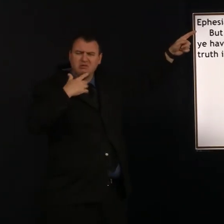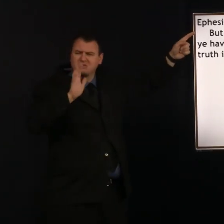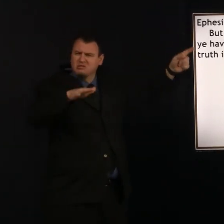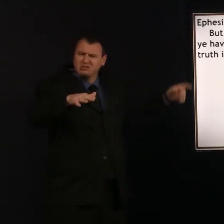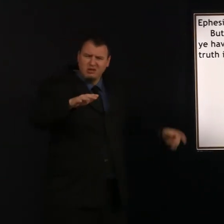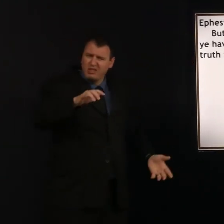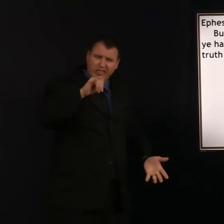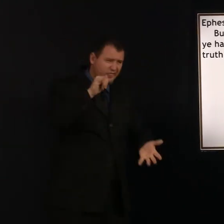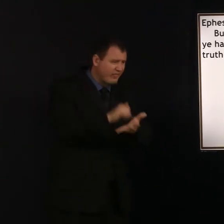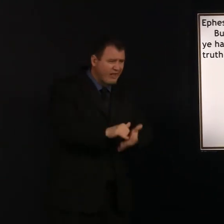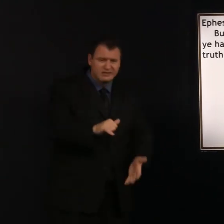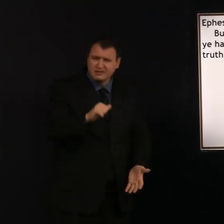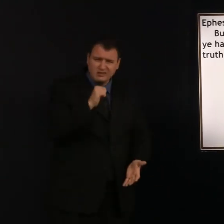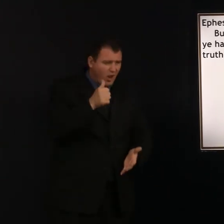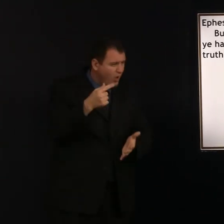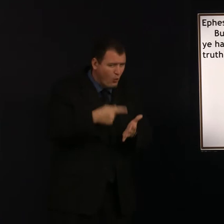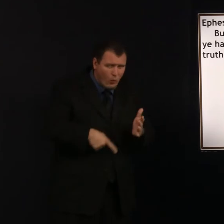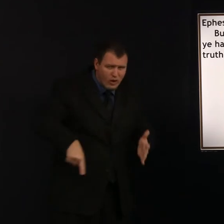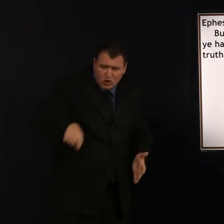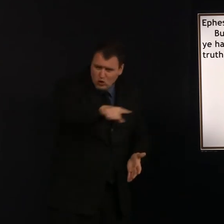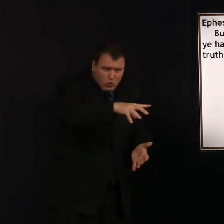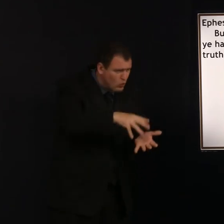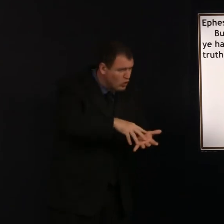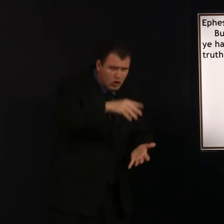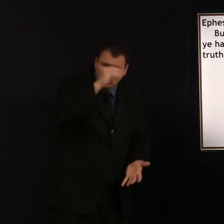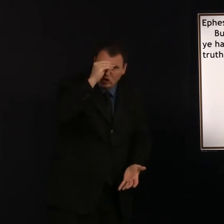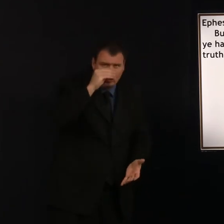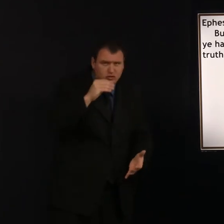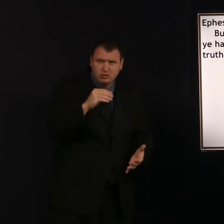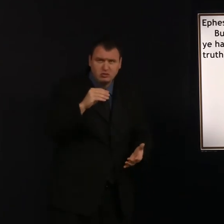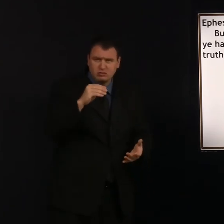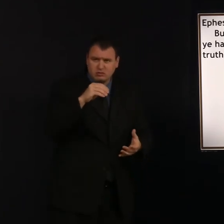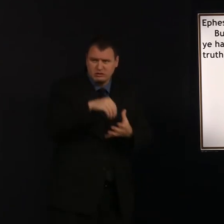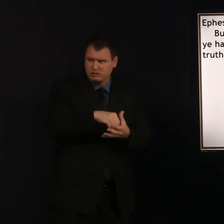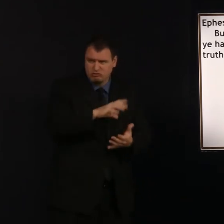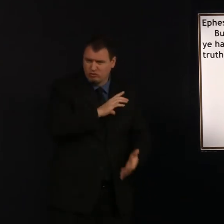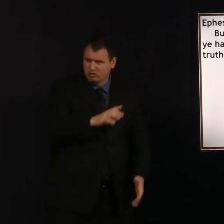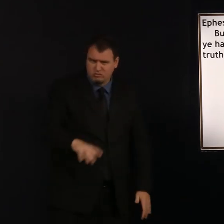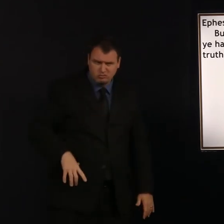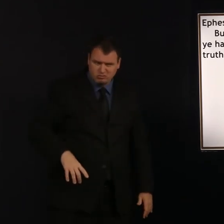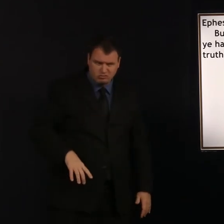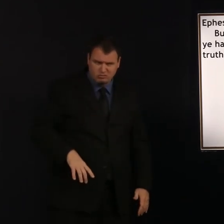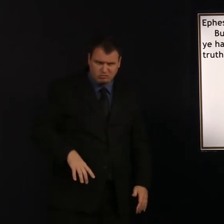So Paul says, that's not what you learn in Christ.